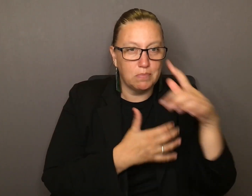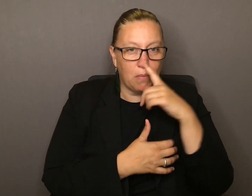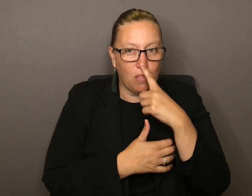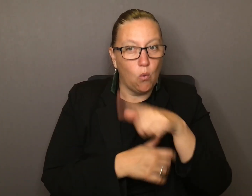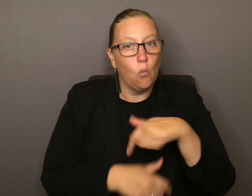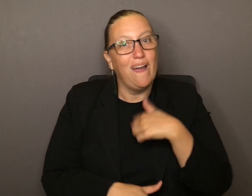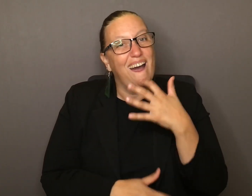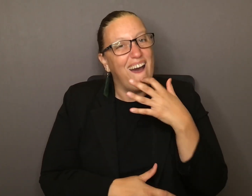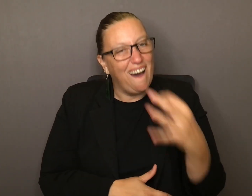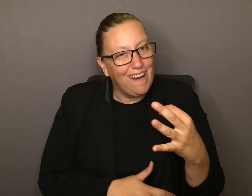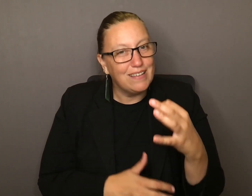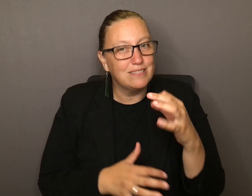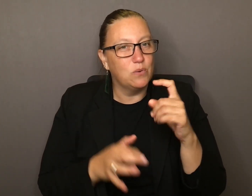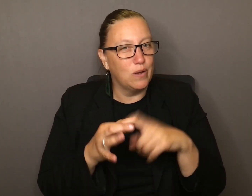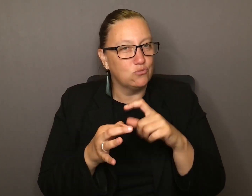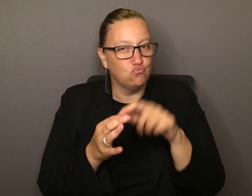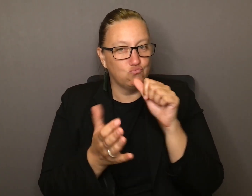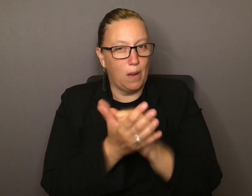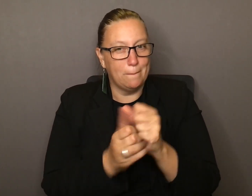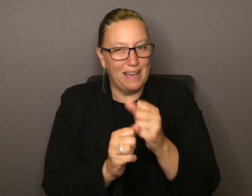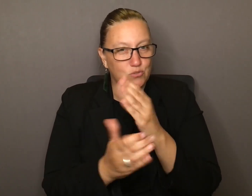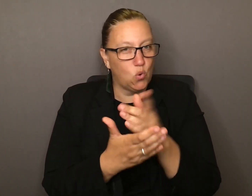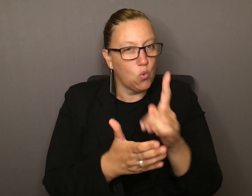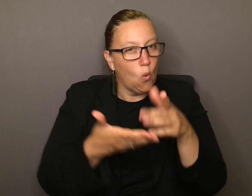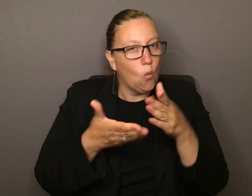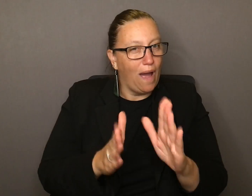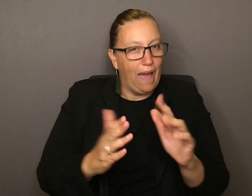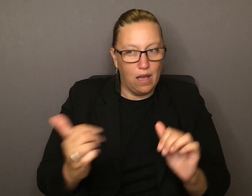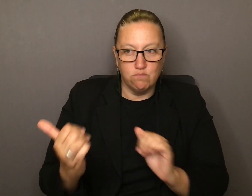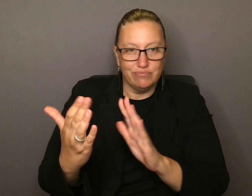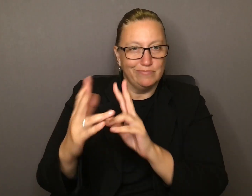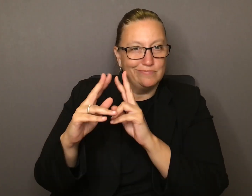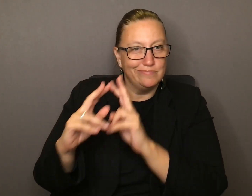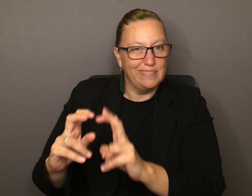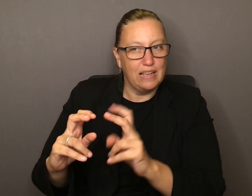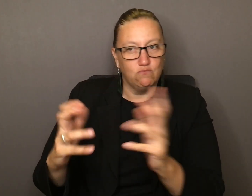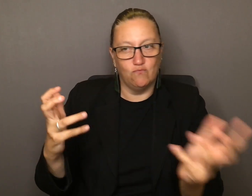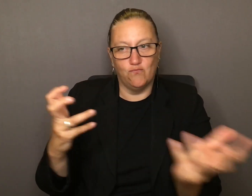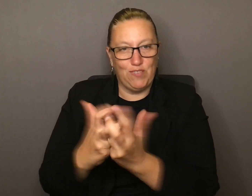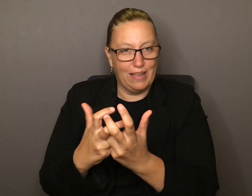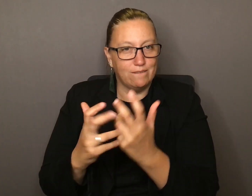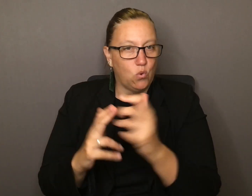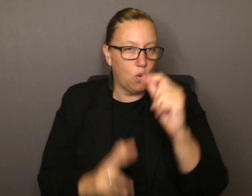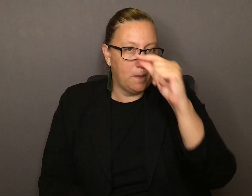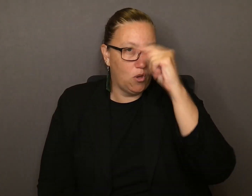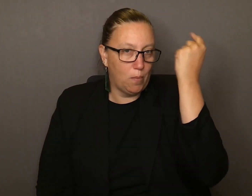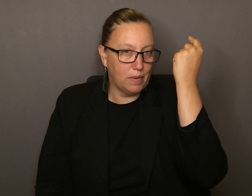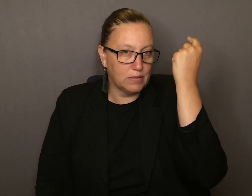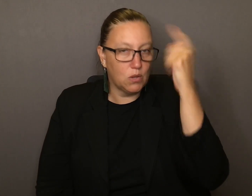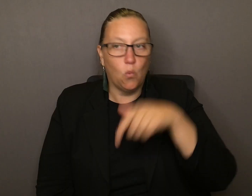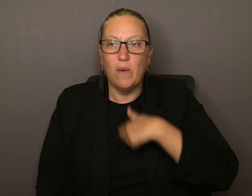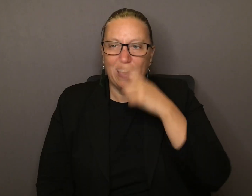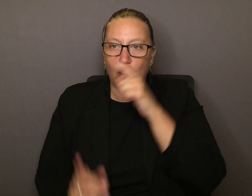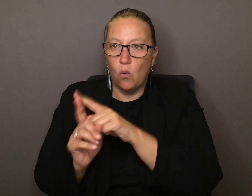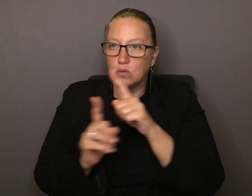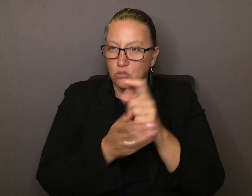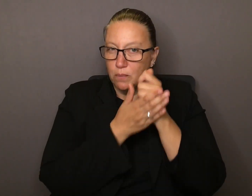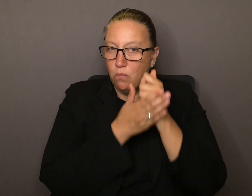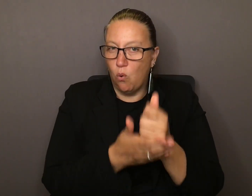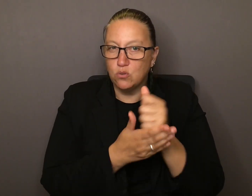sure your approach is fit for purpose, and we can support your analysis and interpretation too. Sometimes when you are